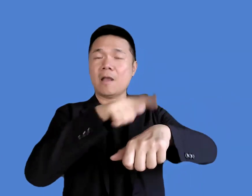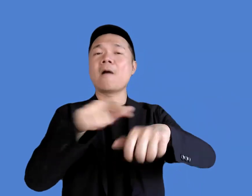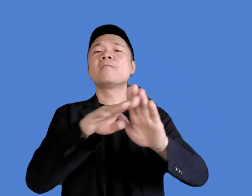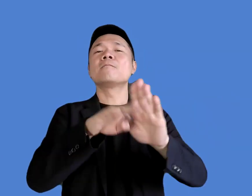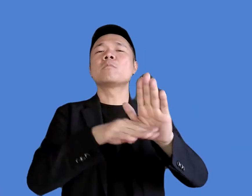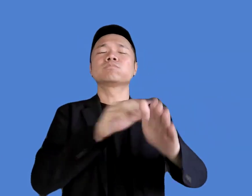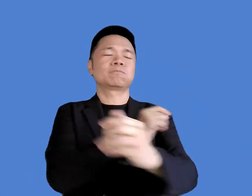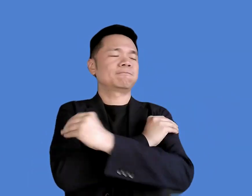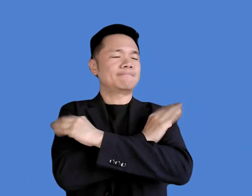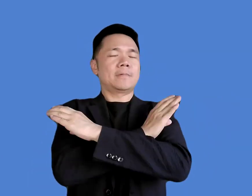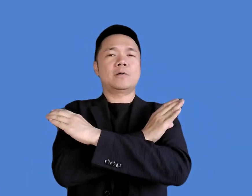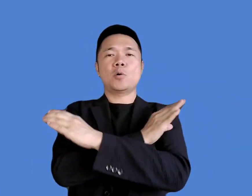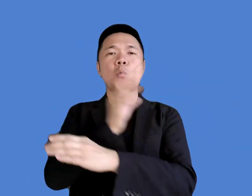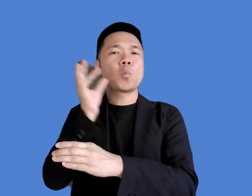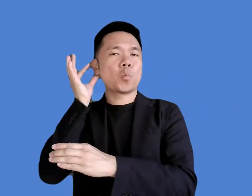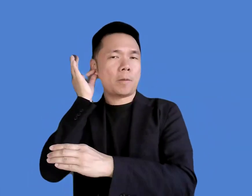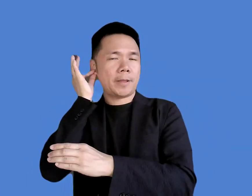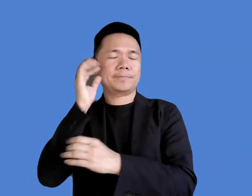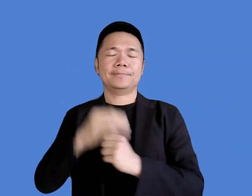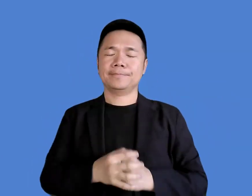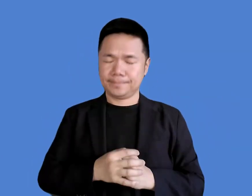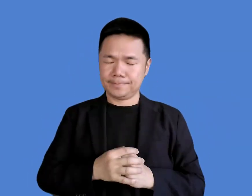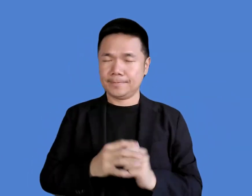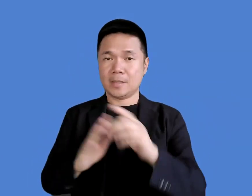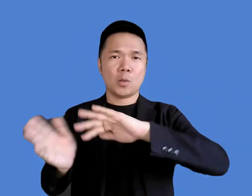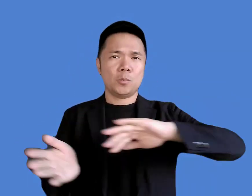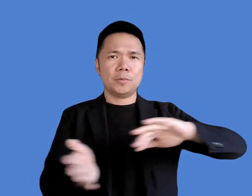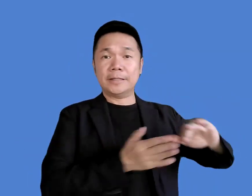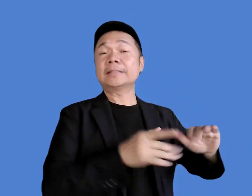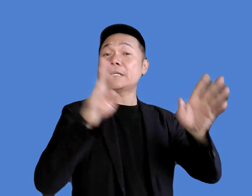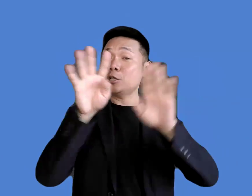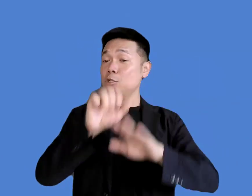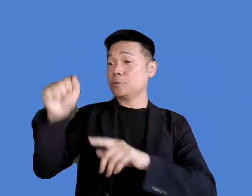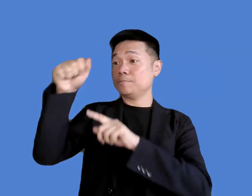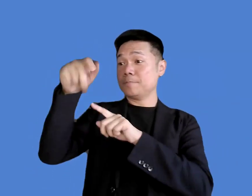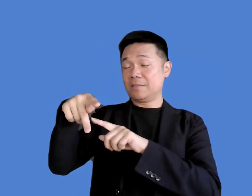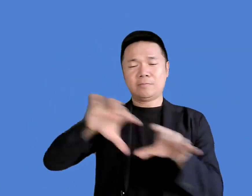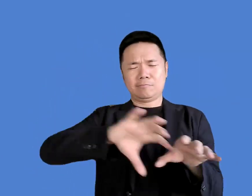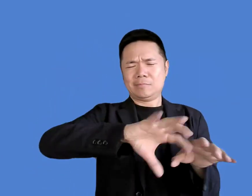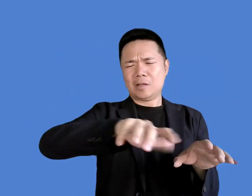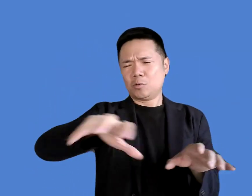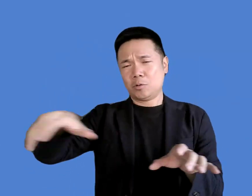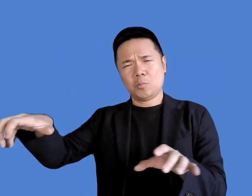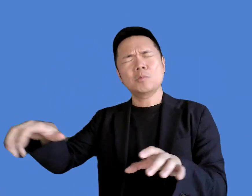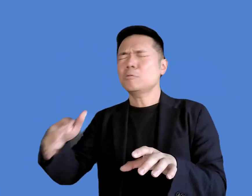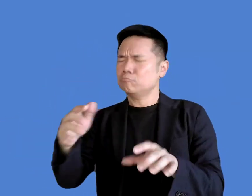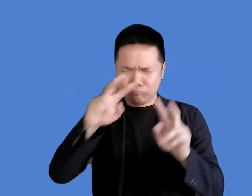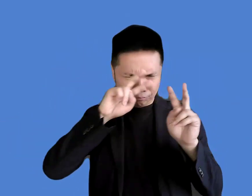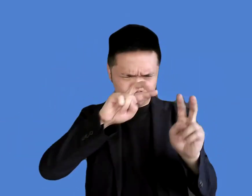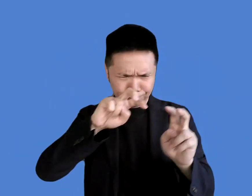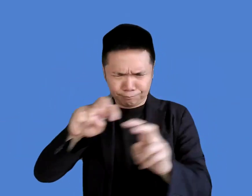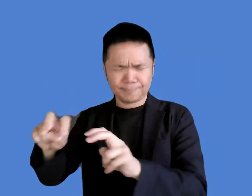things that we know about economies in the Asia Pacific. And importantly, we know